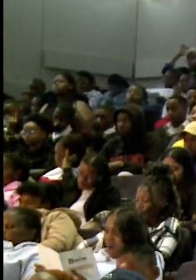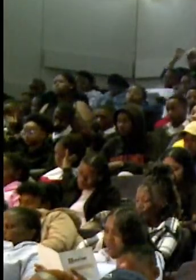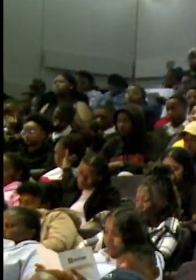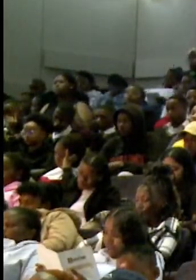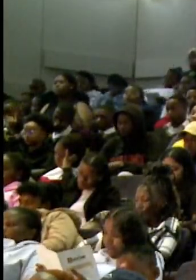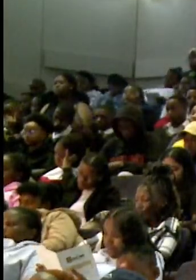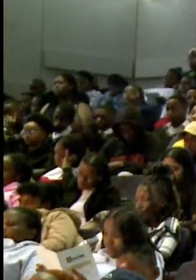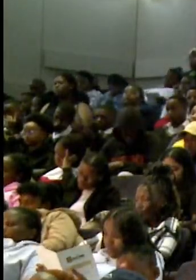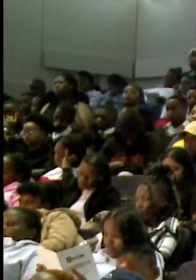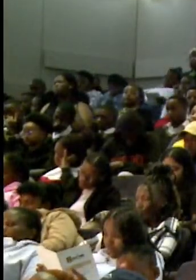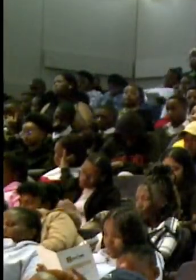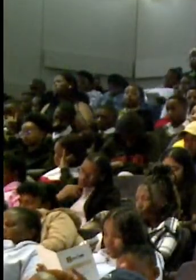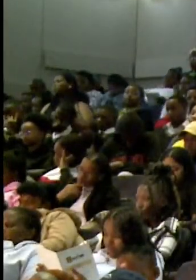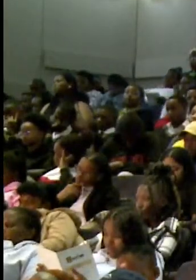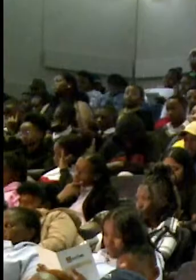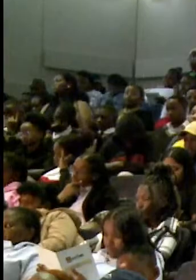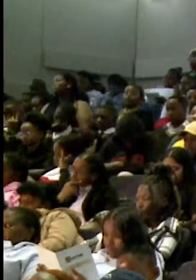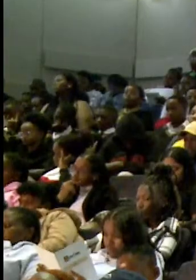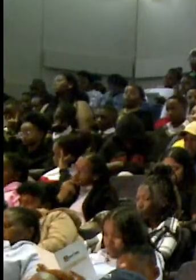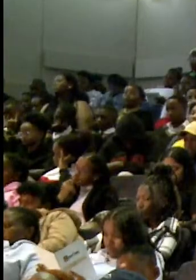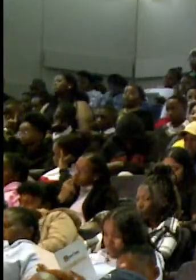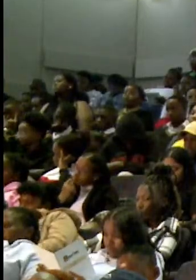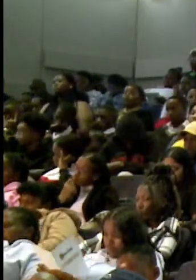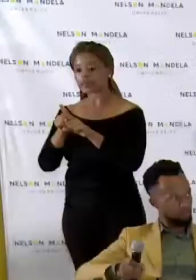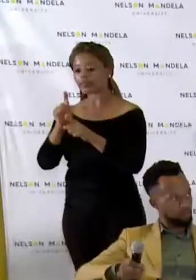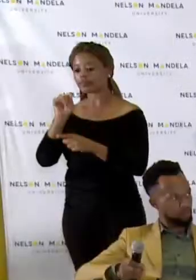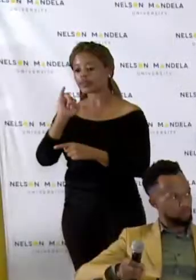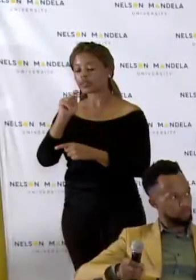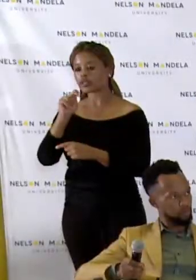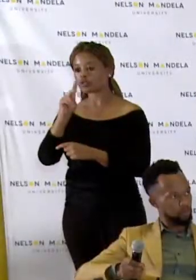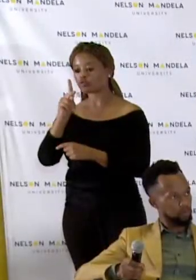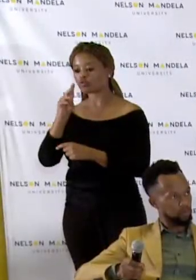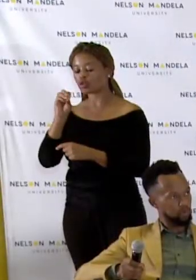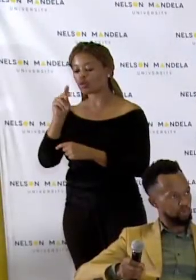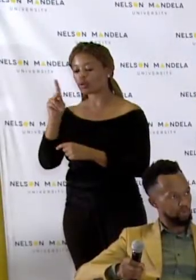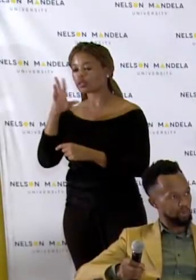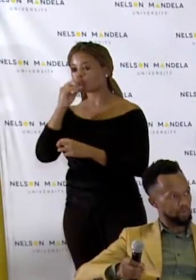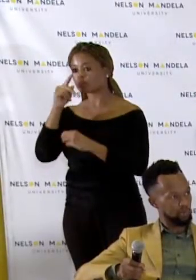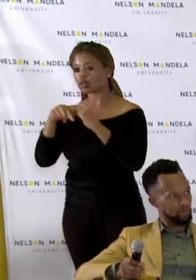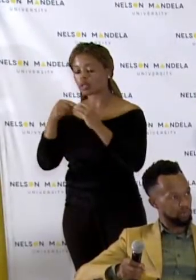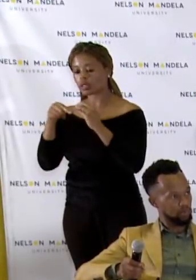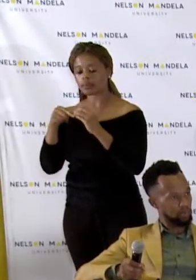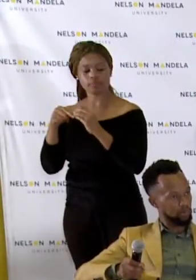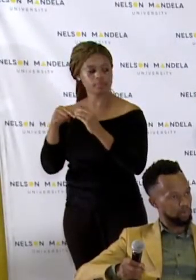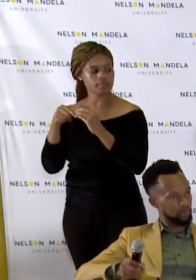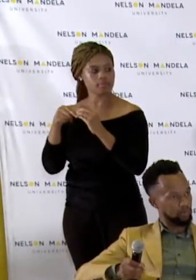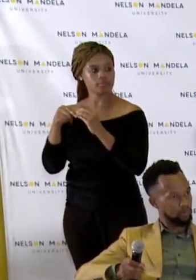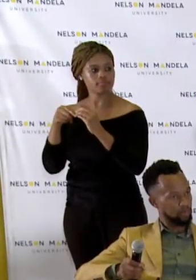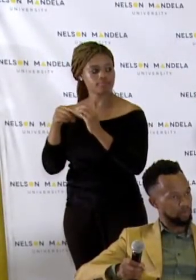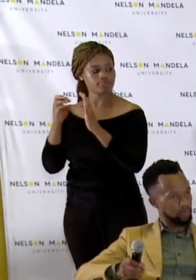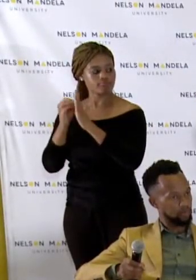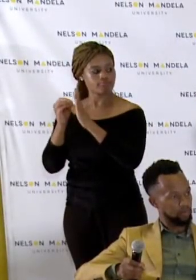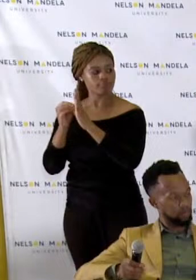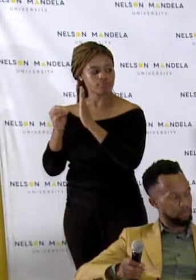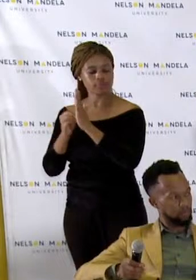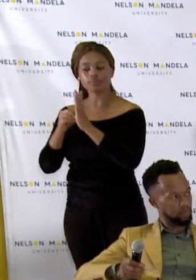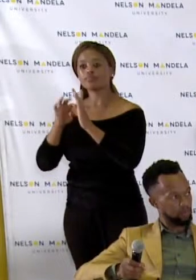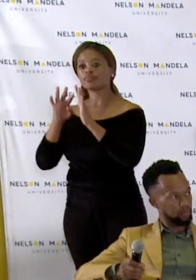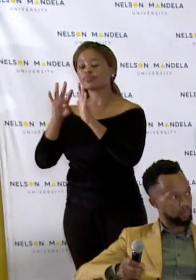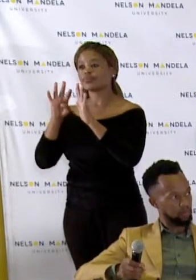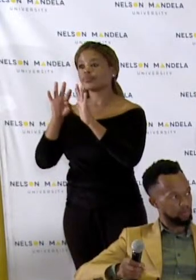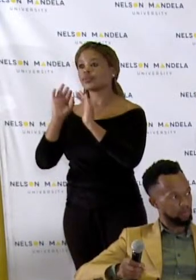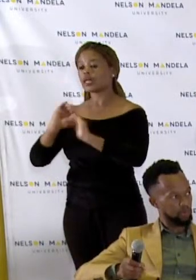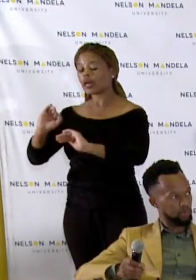that you have, even your TikTok, I'm sure they'll talk about the effort that we put in place to